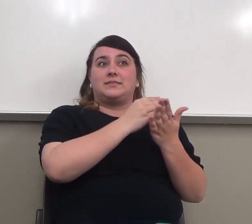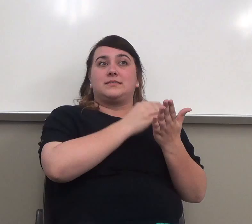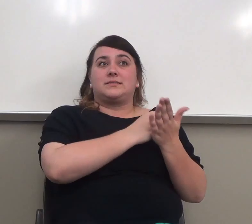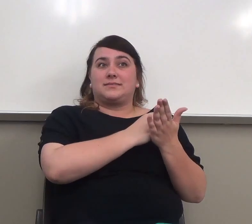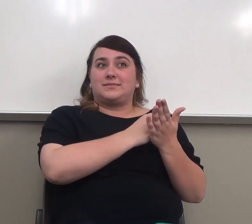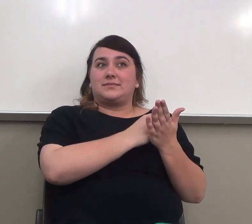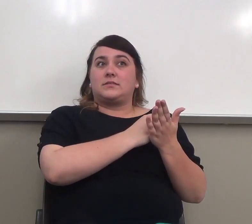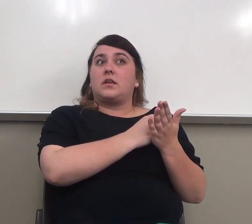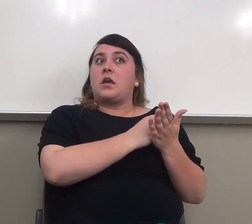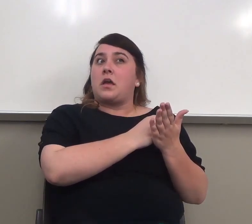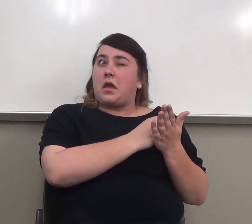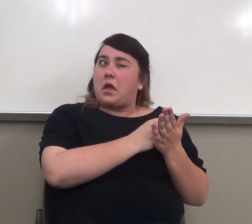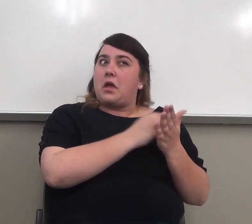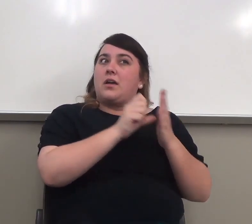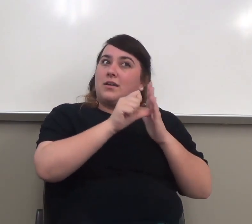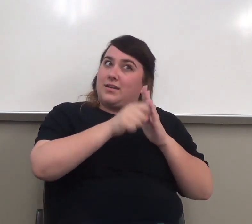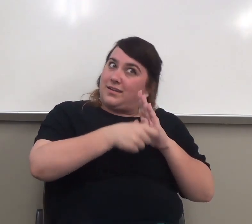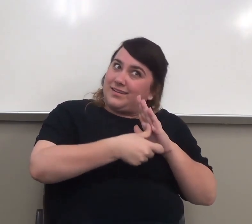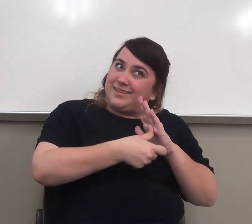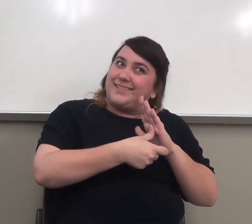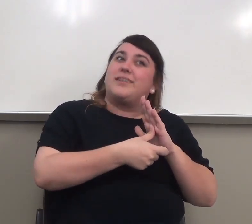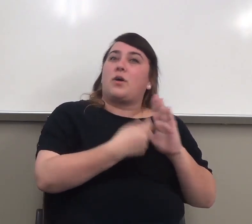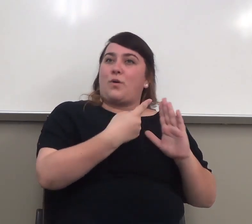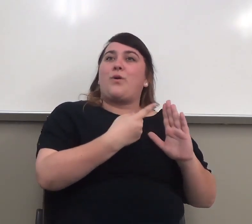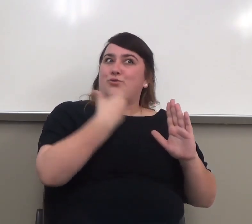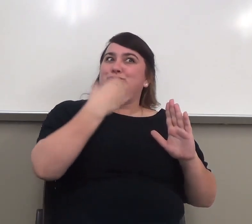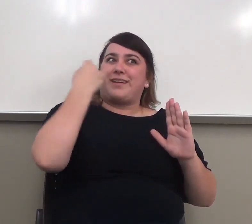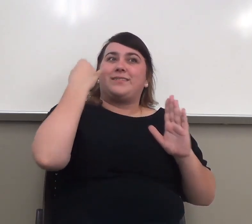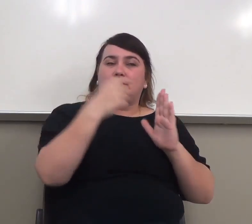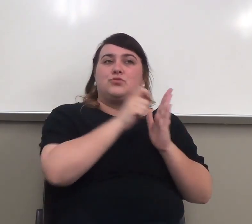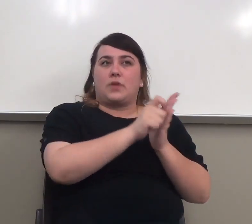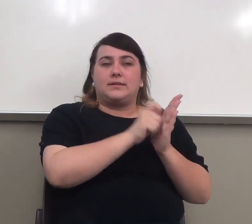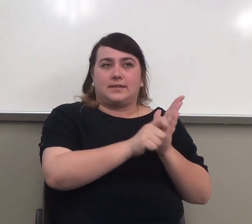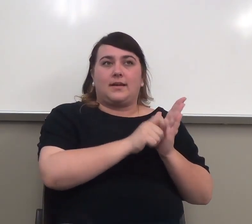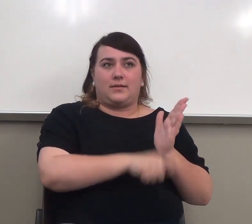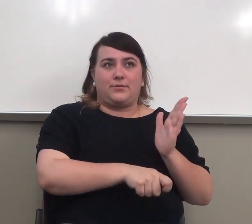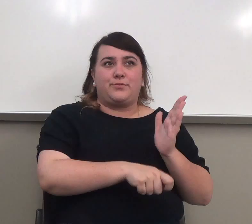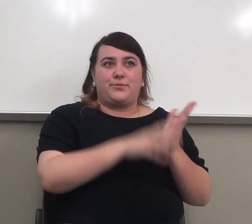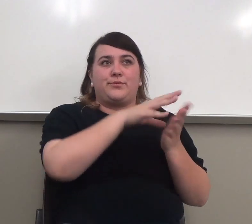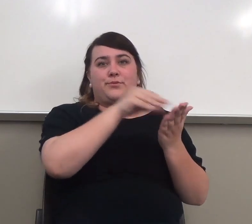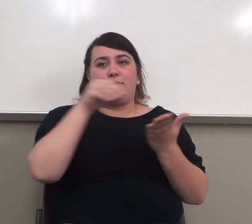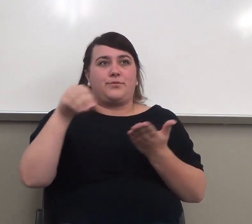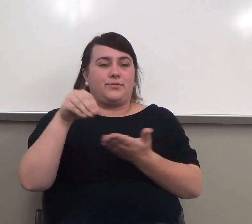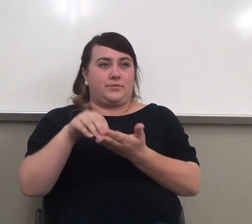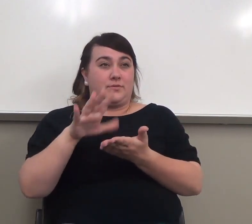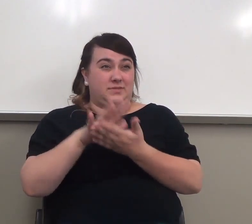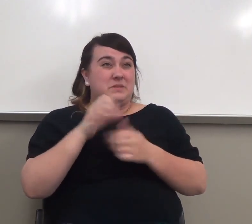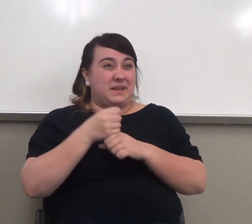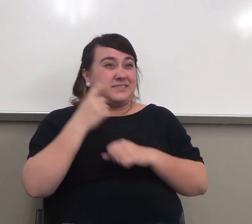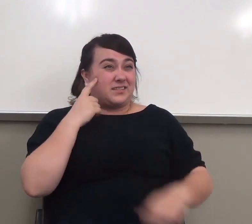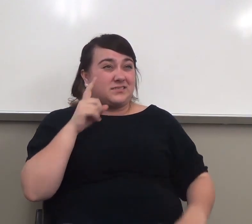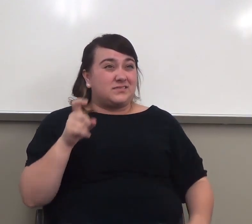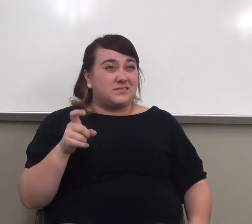lesson, okay? That's not easy. However, when a teacher does something like